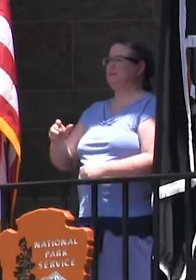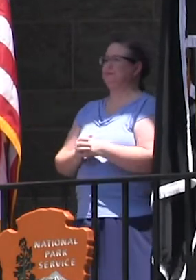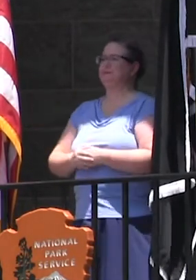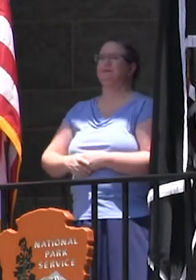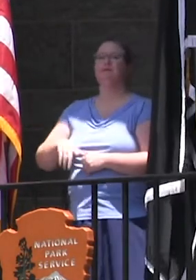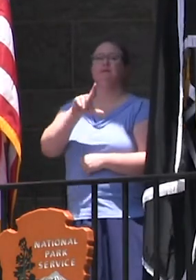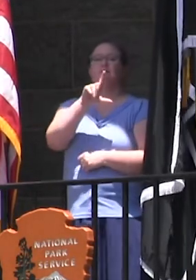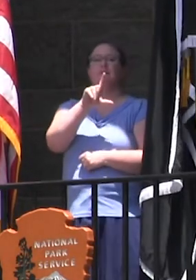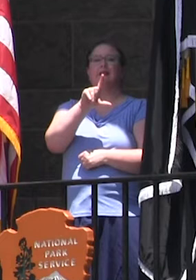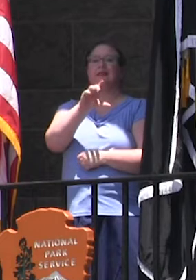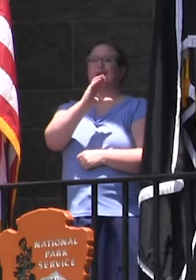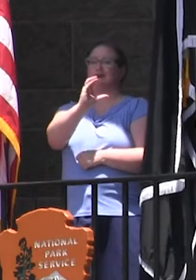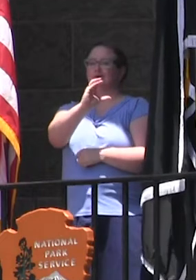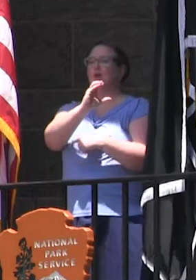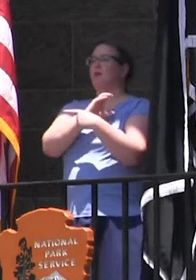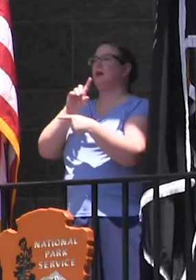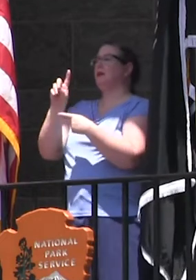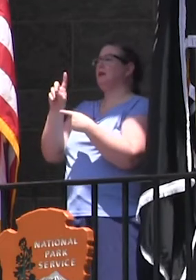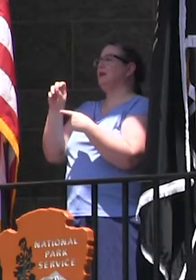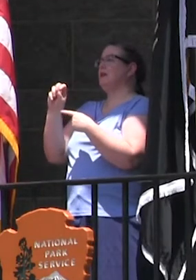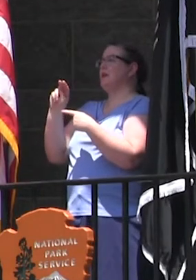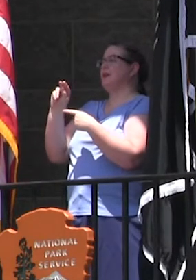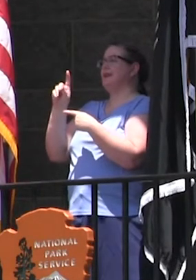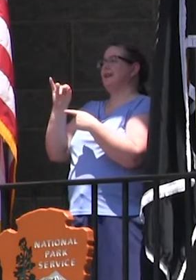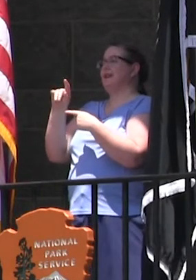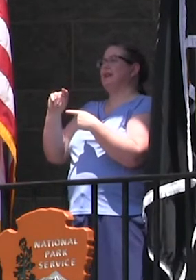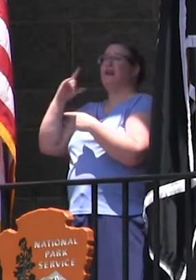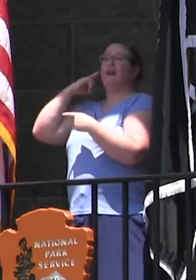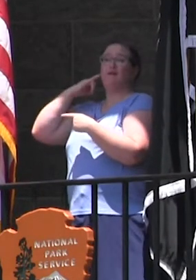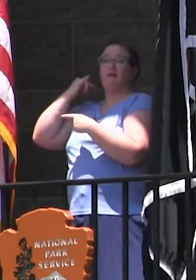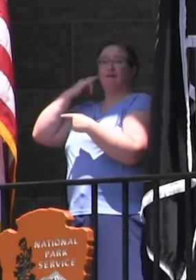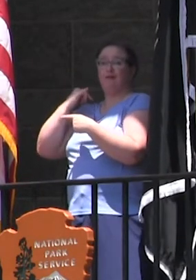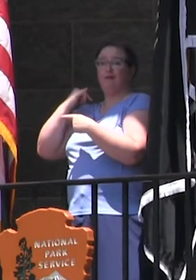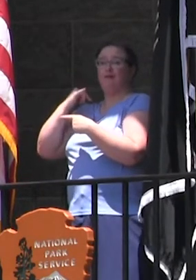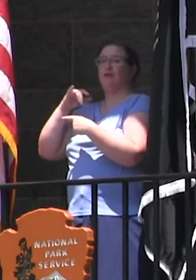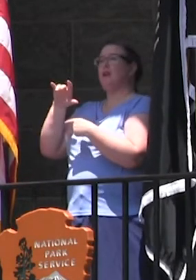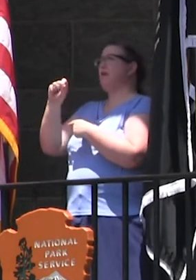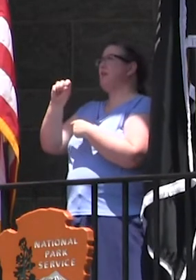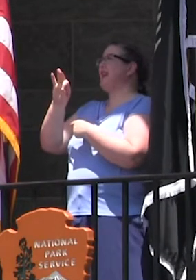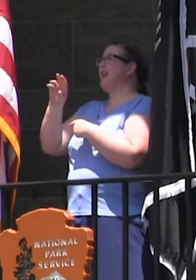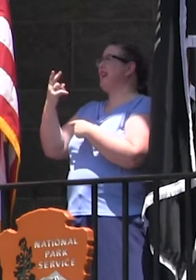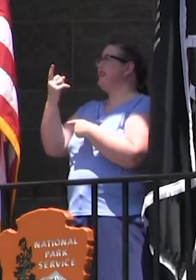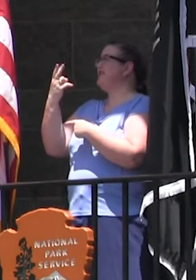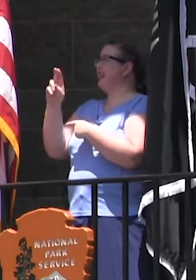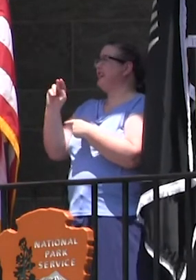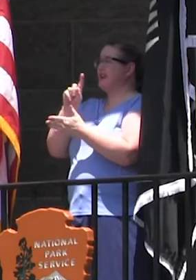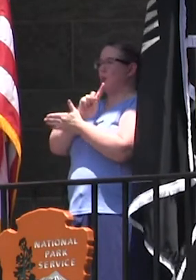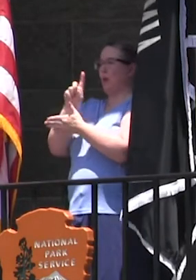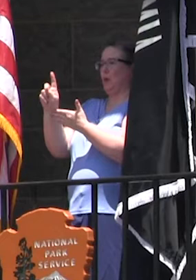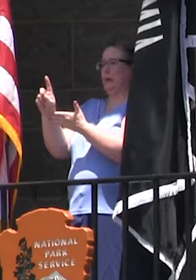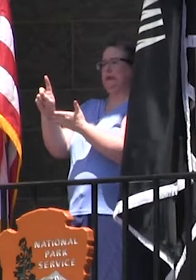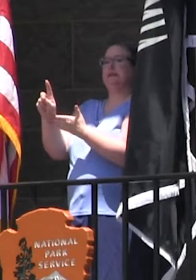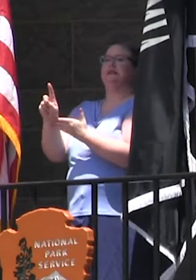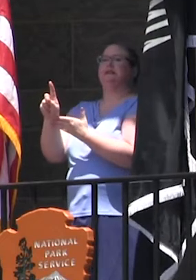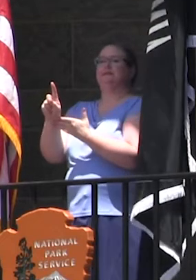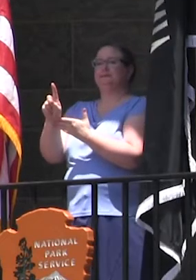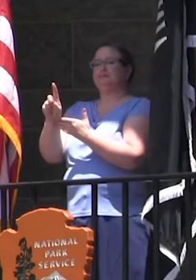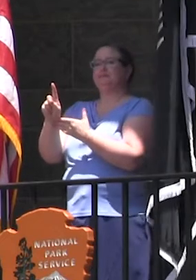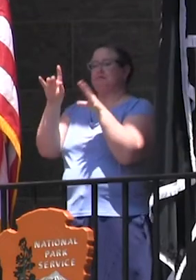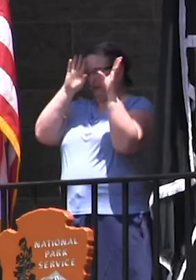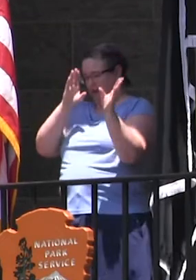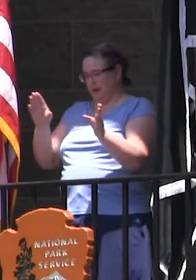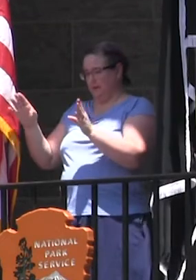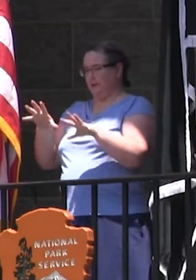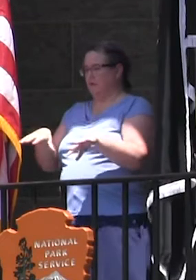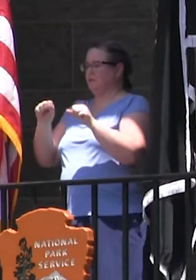Lance Corporal Dylan Marola of Cucamonga, California, had been in Afghanistan for just more than a week. He planned to